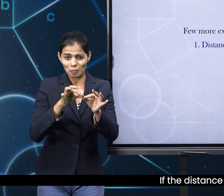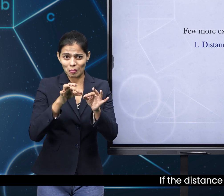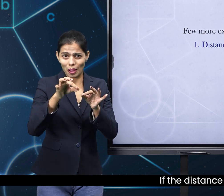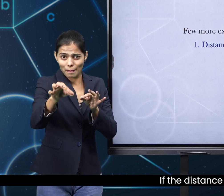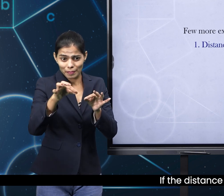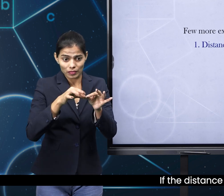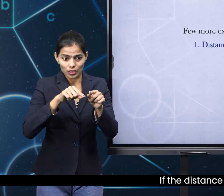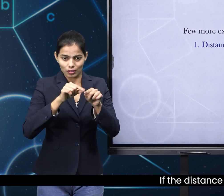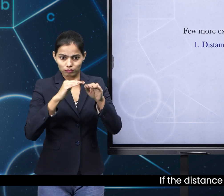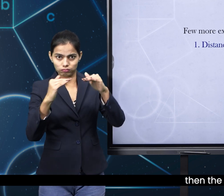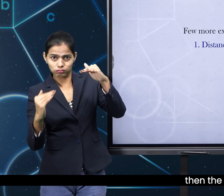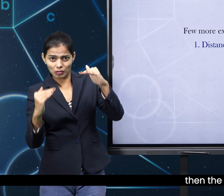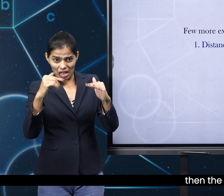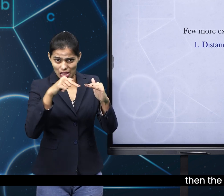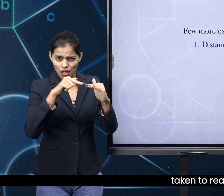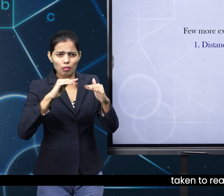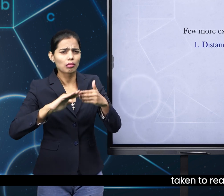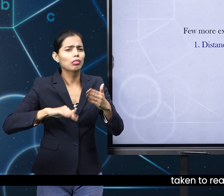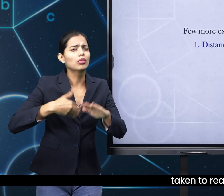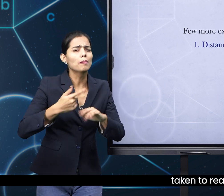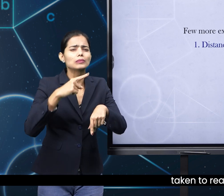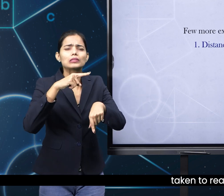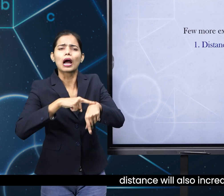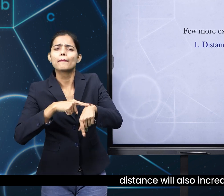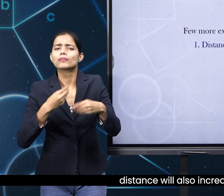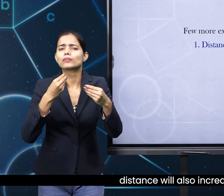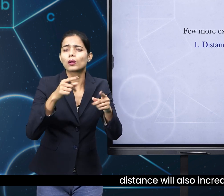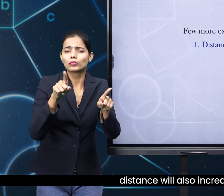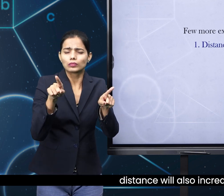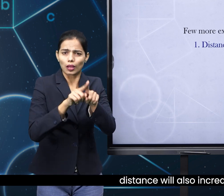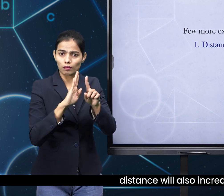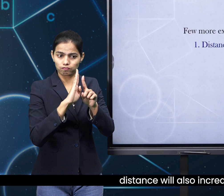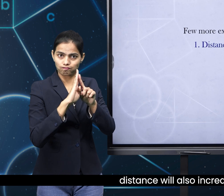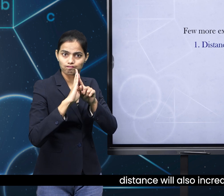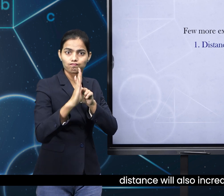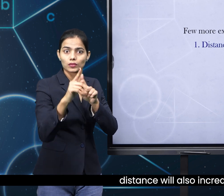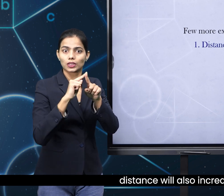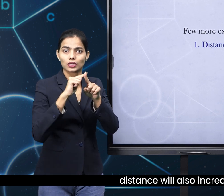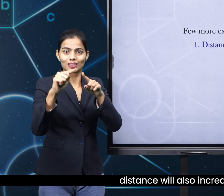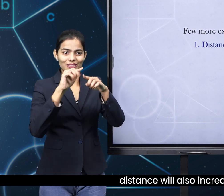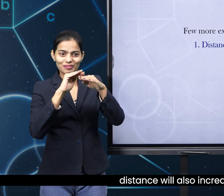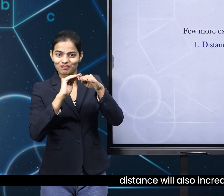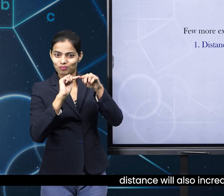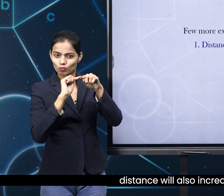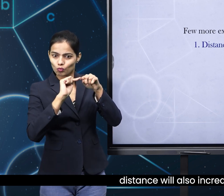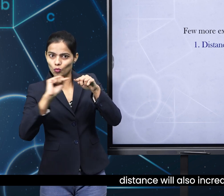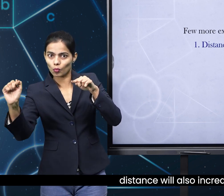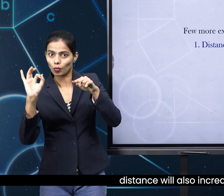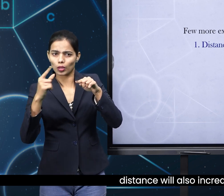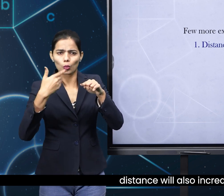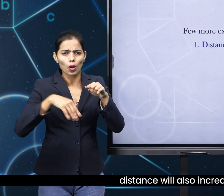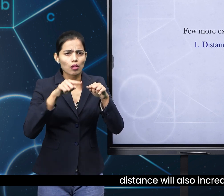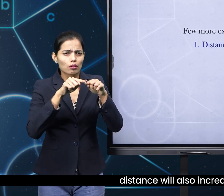If the distance increases, then the time taken to reach that distance will also increase and vice